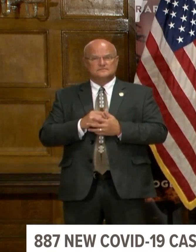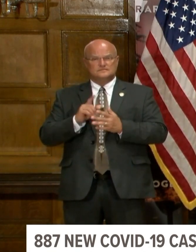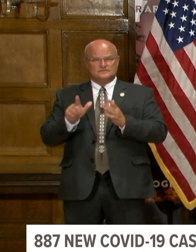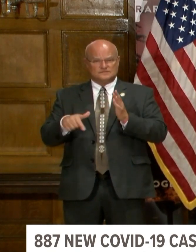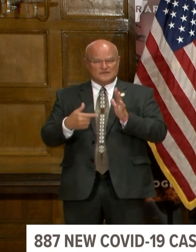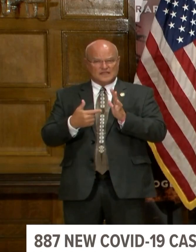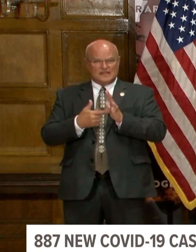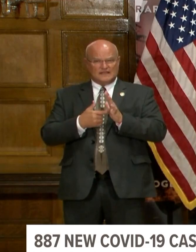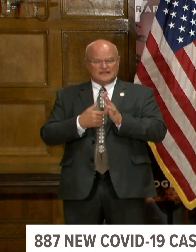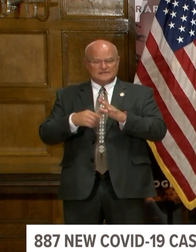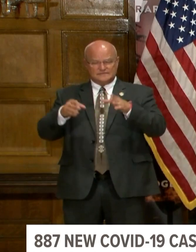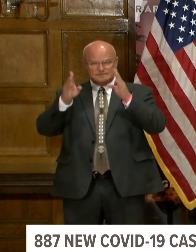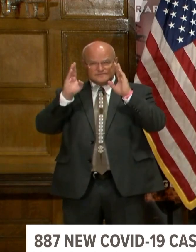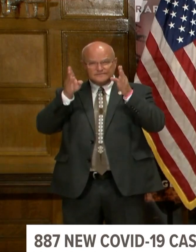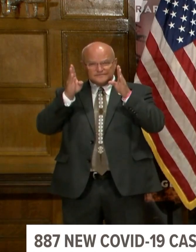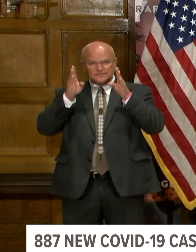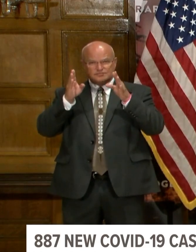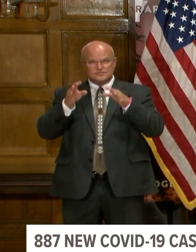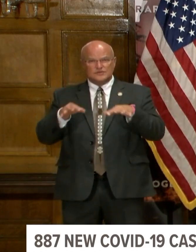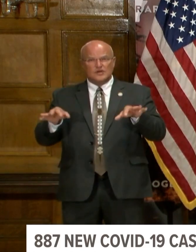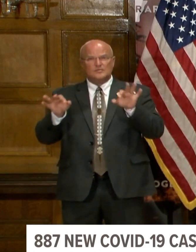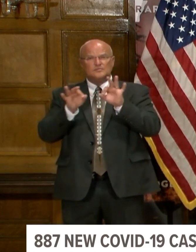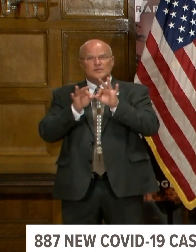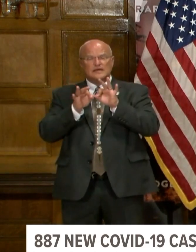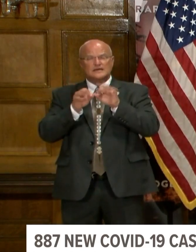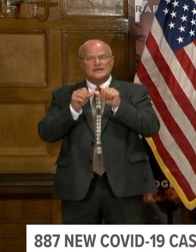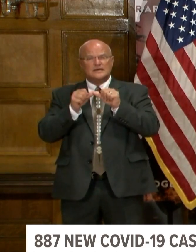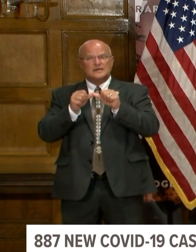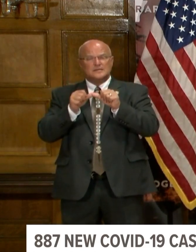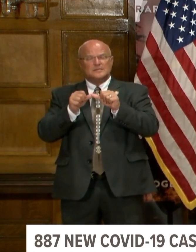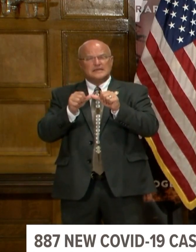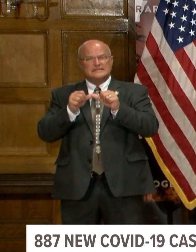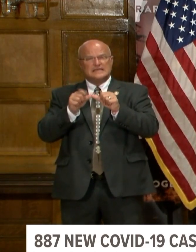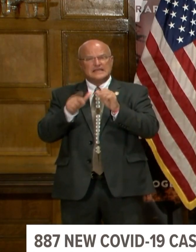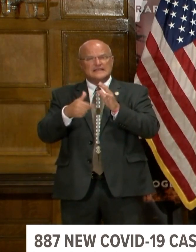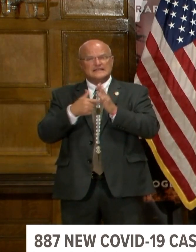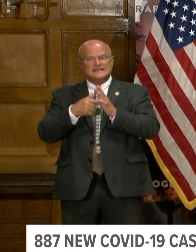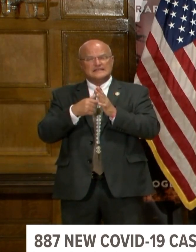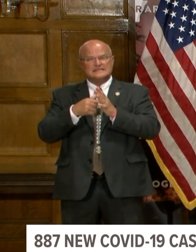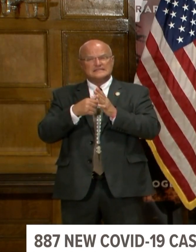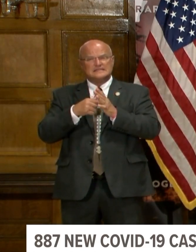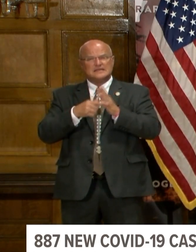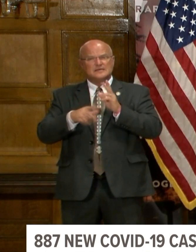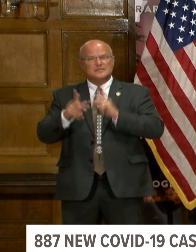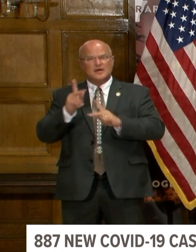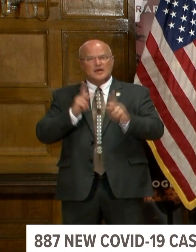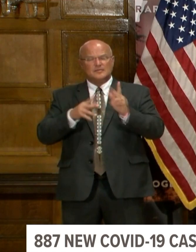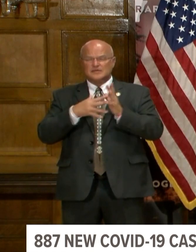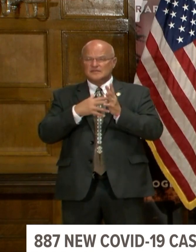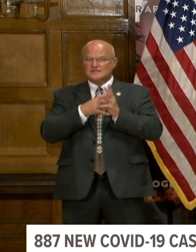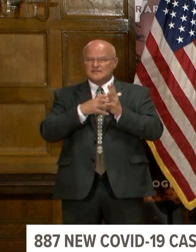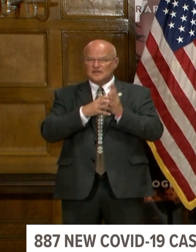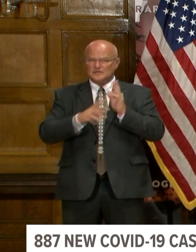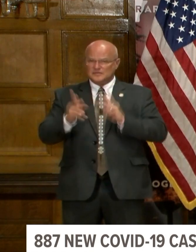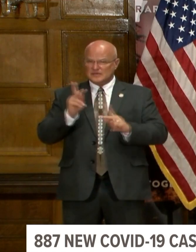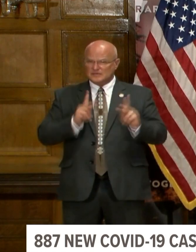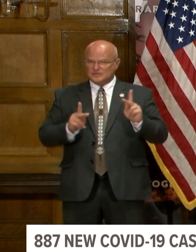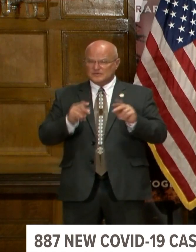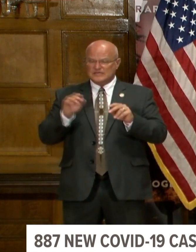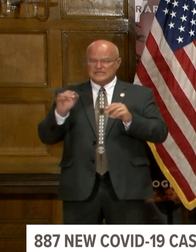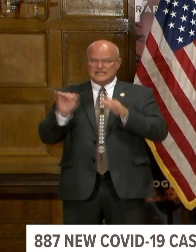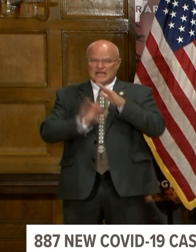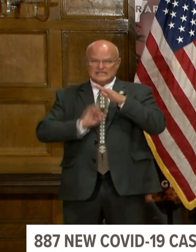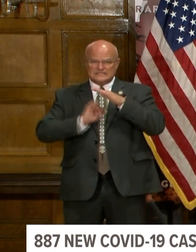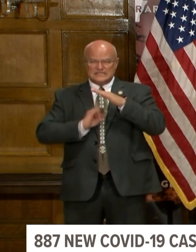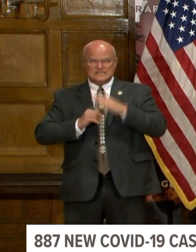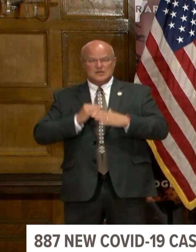this draws attention to the importance of maintaining this population, these vulnerable patients, in isolation